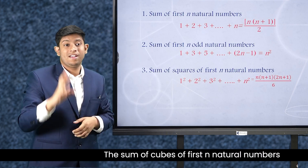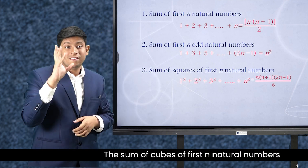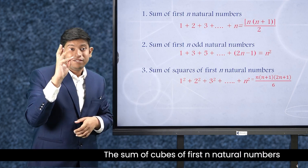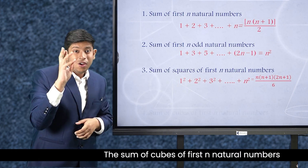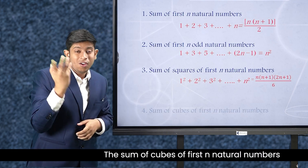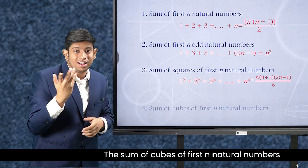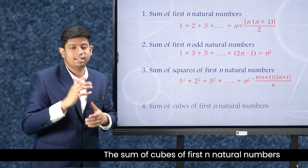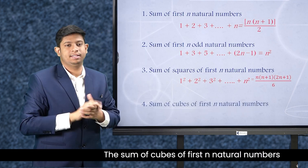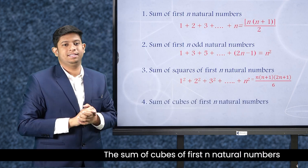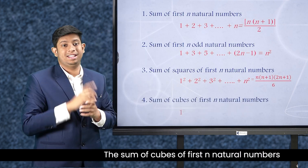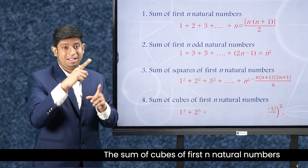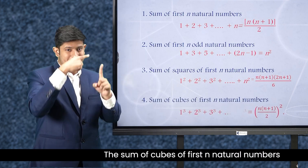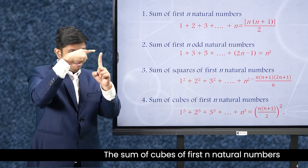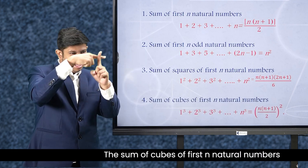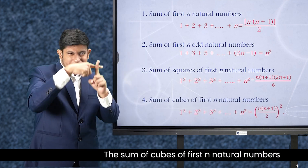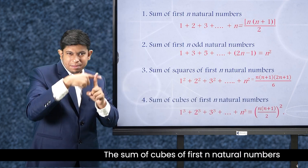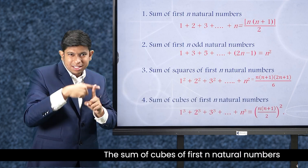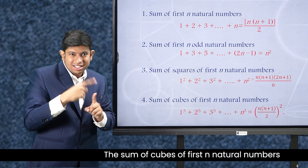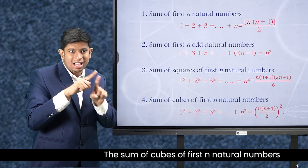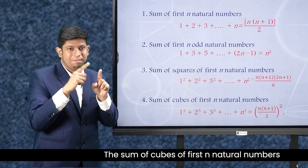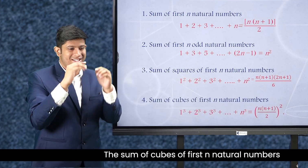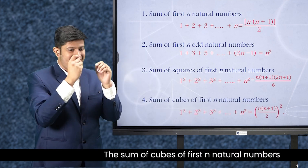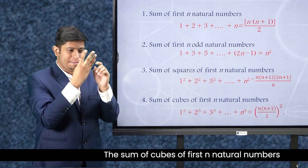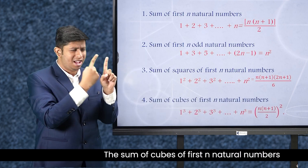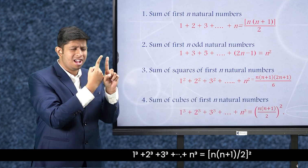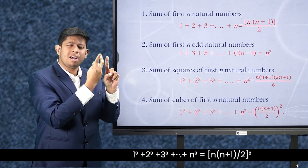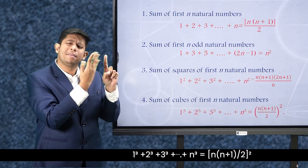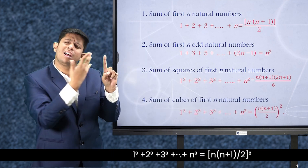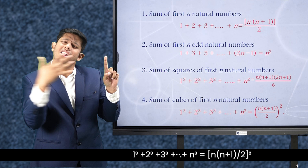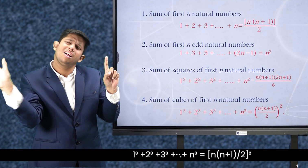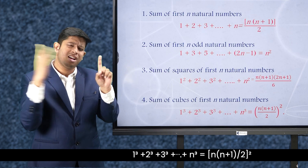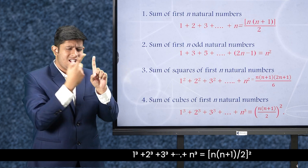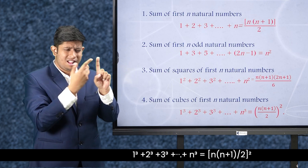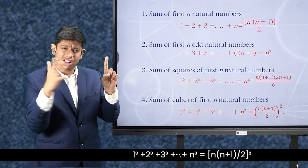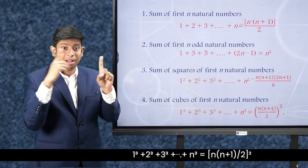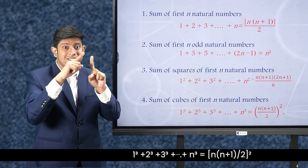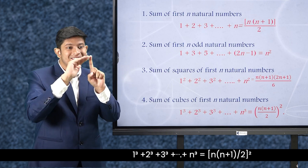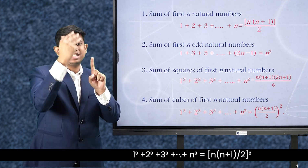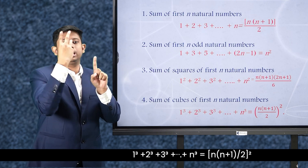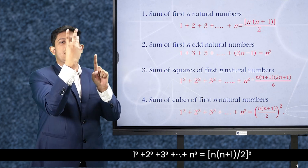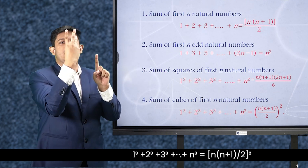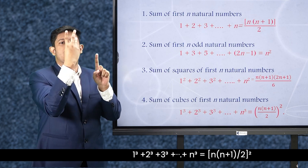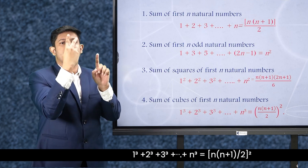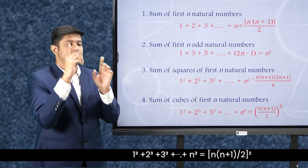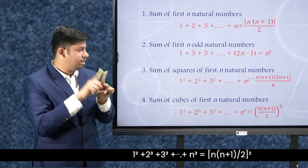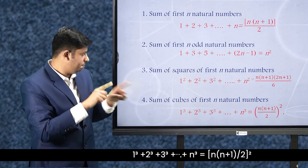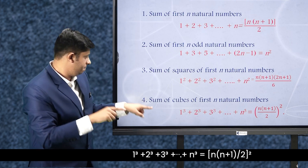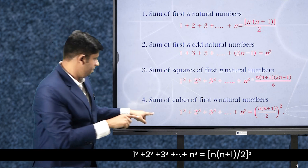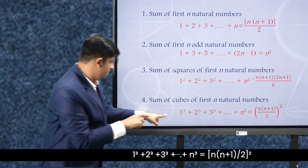The sum of cubes of first n natural numbers 1 cube plus 2 cube plus 3 cube plus so on plus n cube is